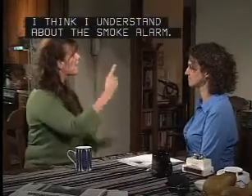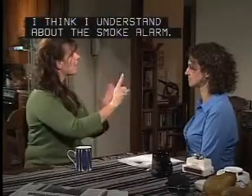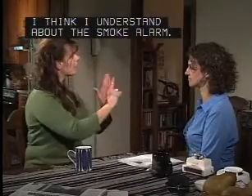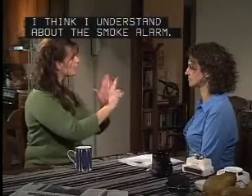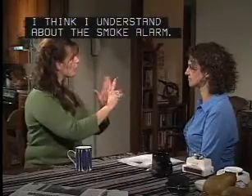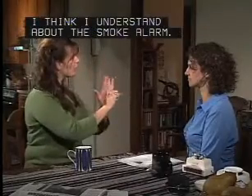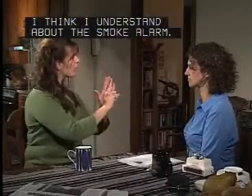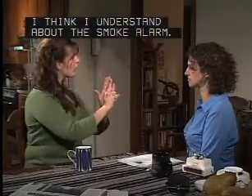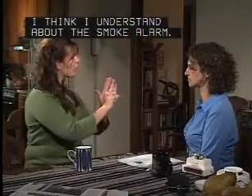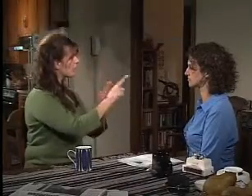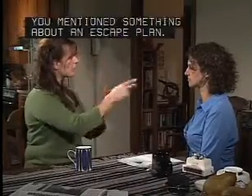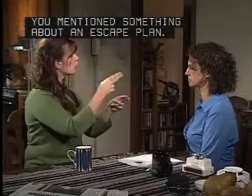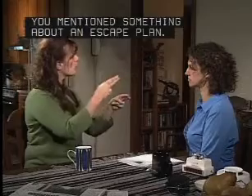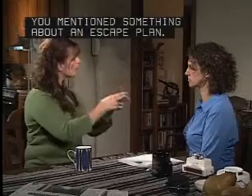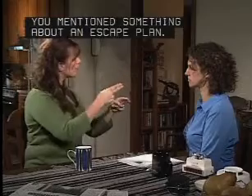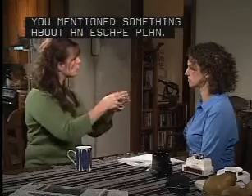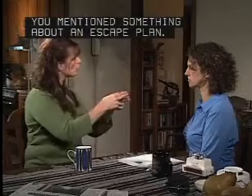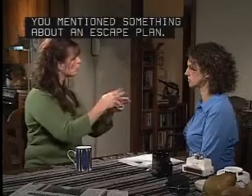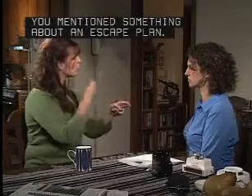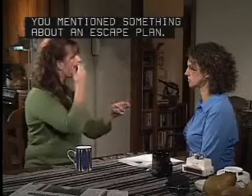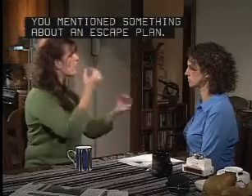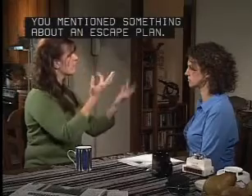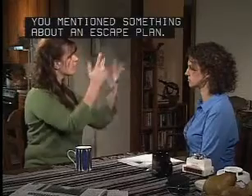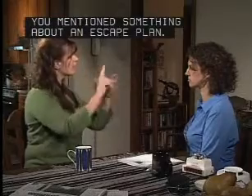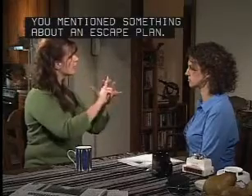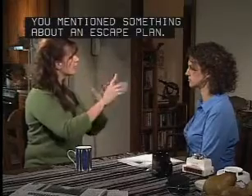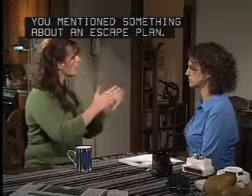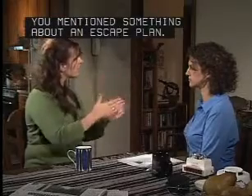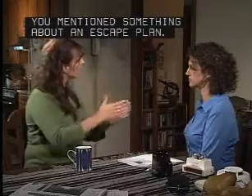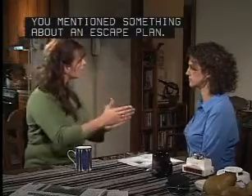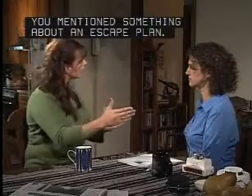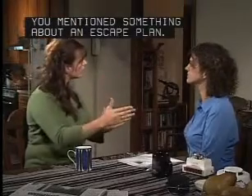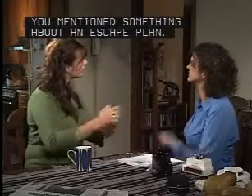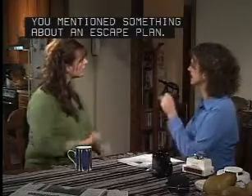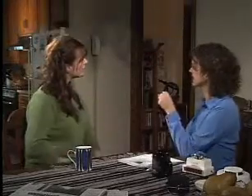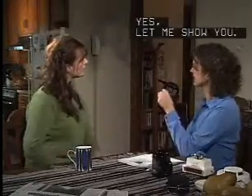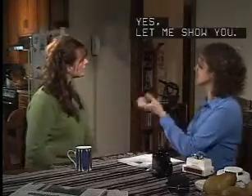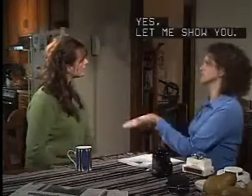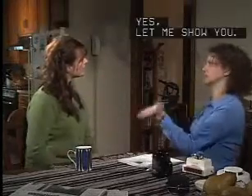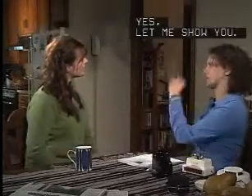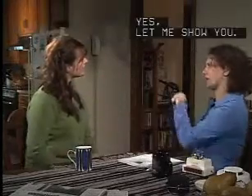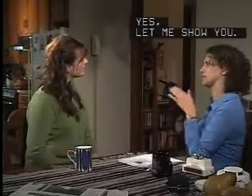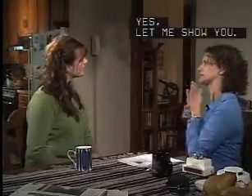the smoke alarm. You mentioned something about an escape plan. Yes, let me show you.